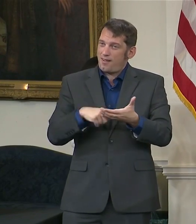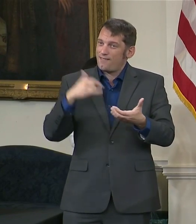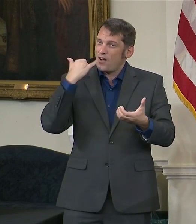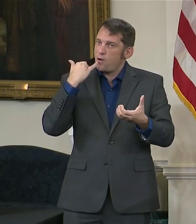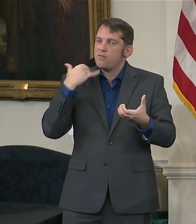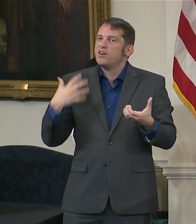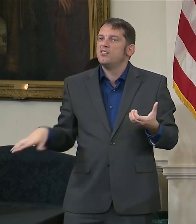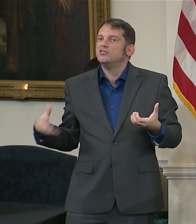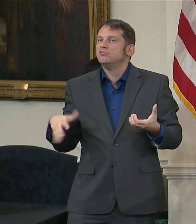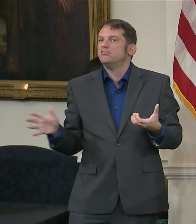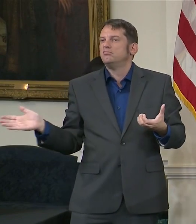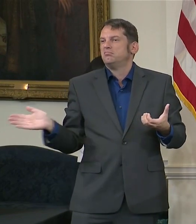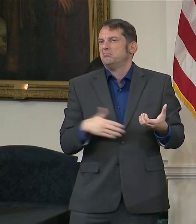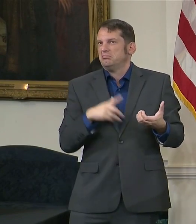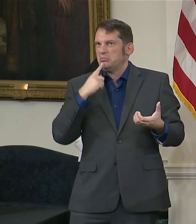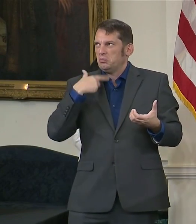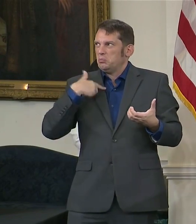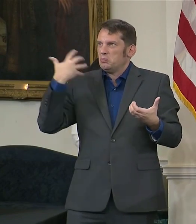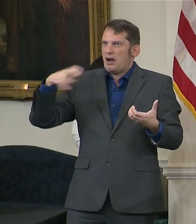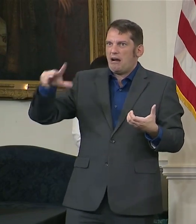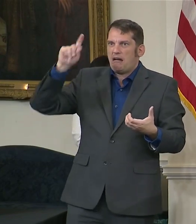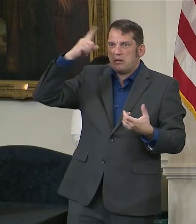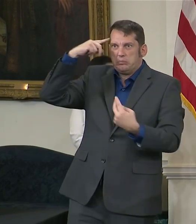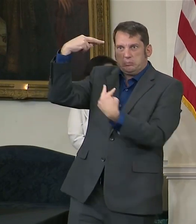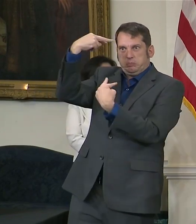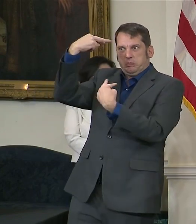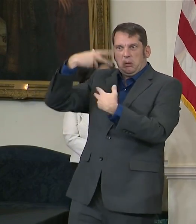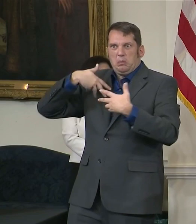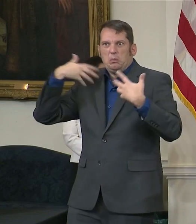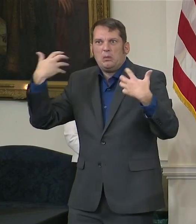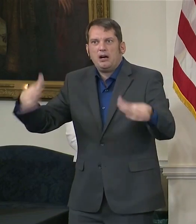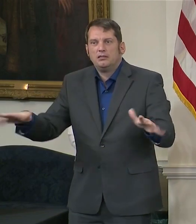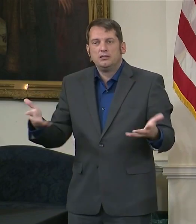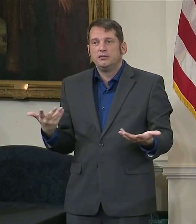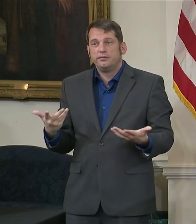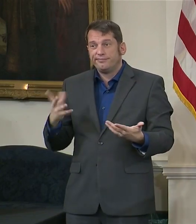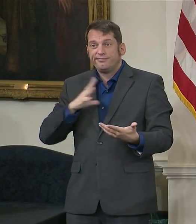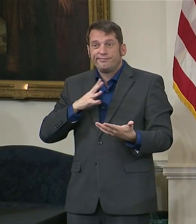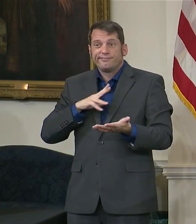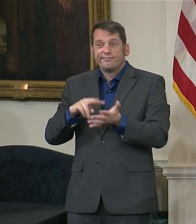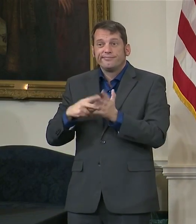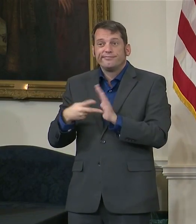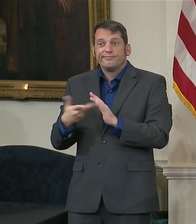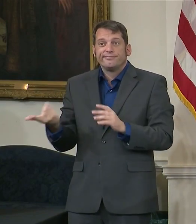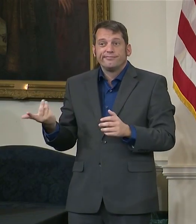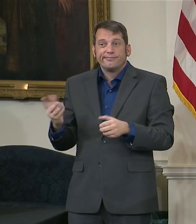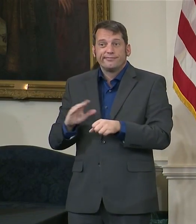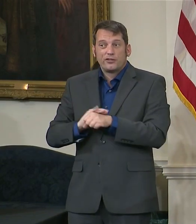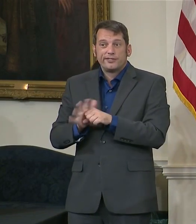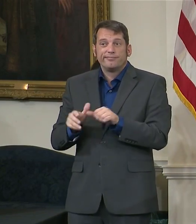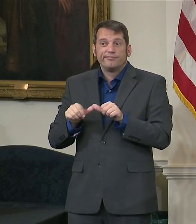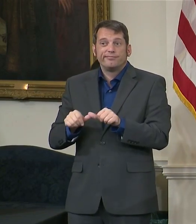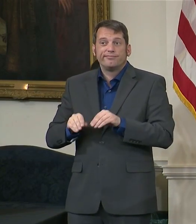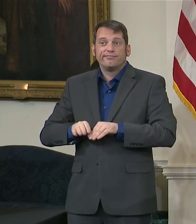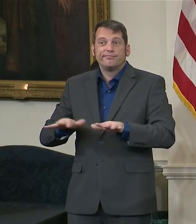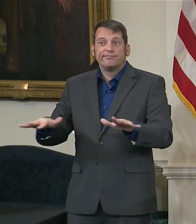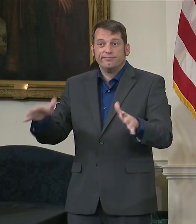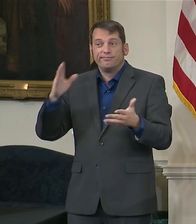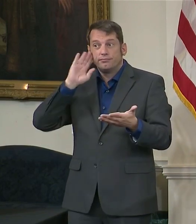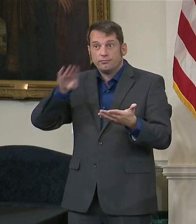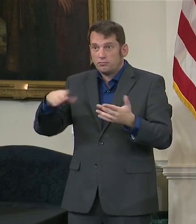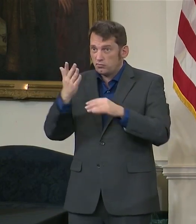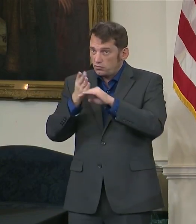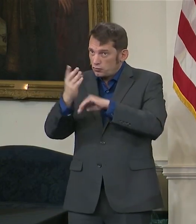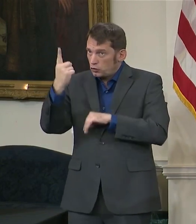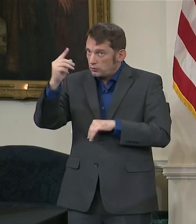COVID tracking app just a week or so ago. We've already had 1 million people, 1 million in a week, go on